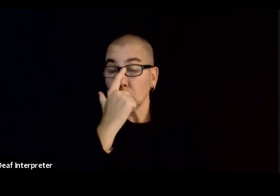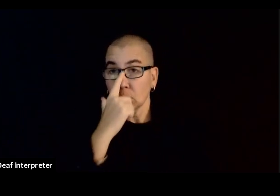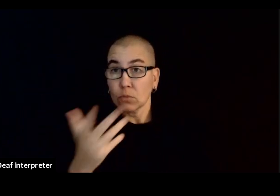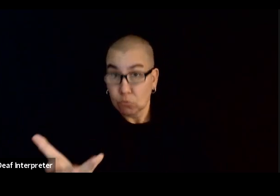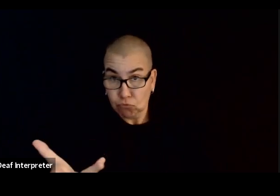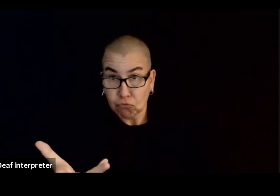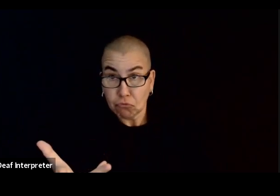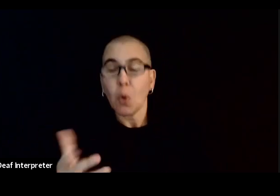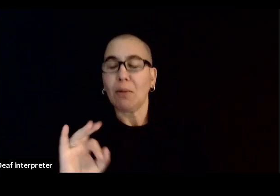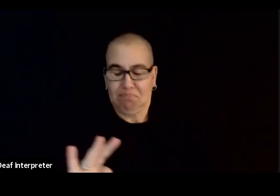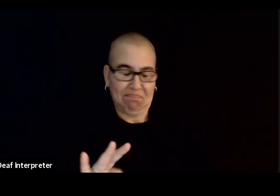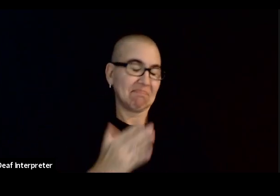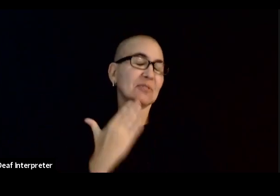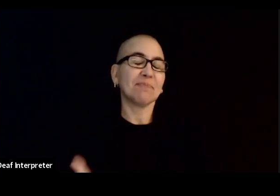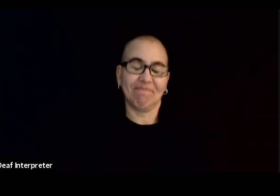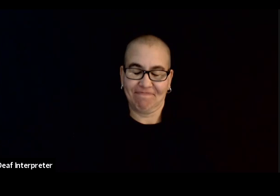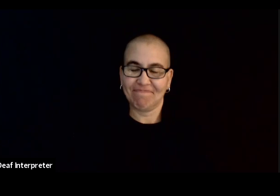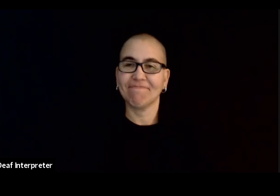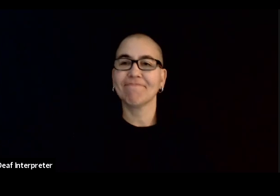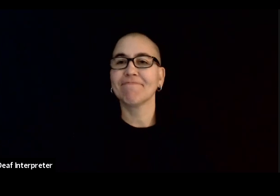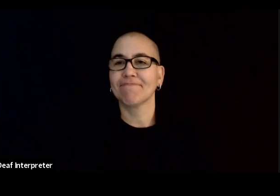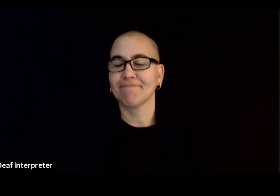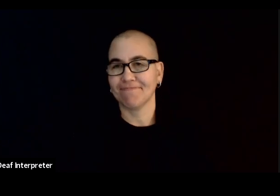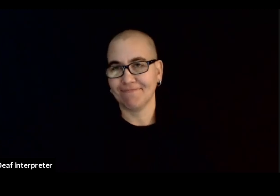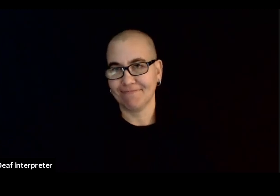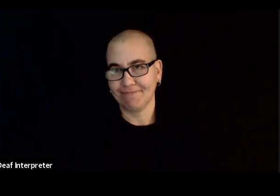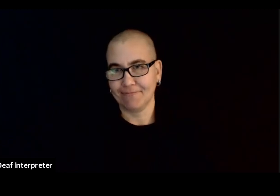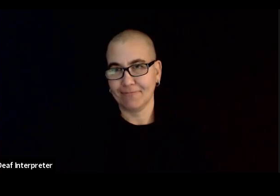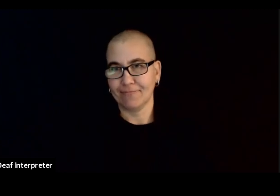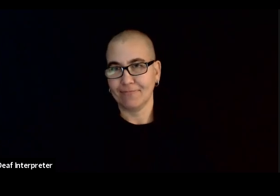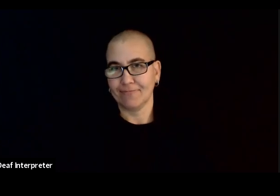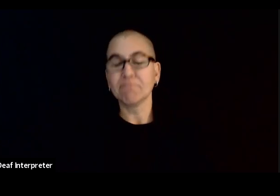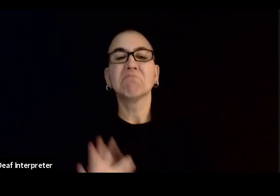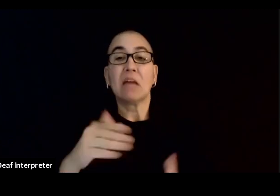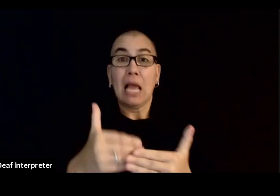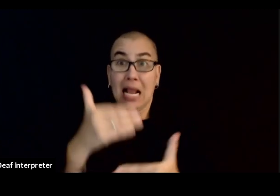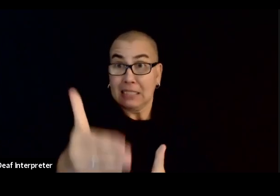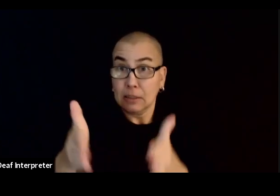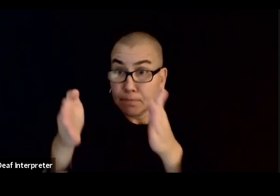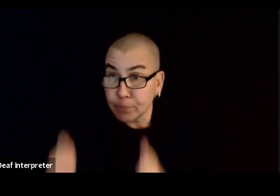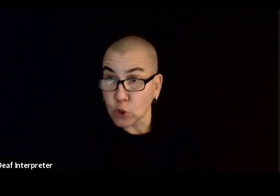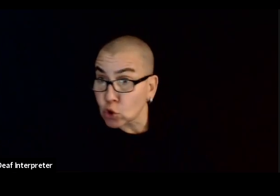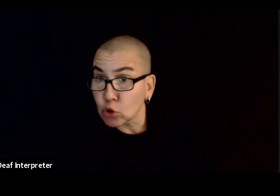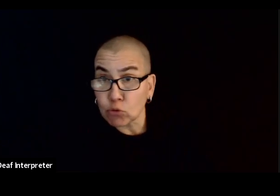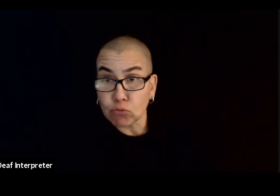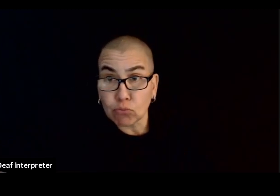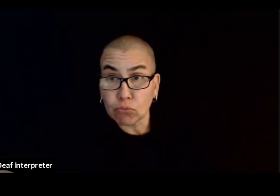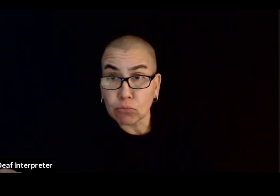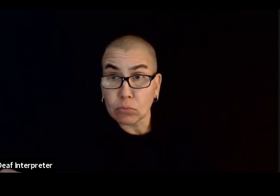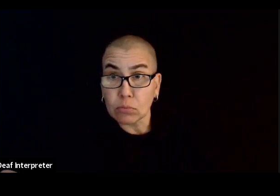Our next question comes from Megan Ryan from the Minneapolis Star. Your line is now open.